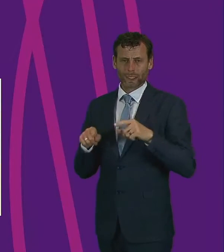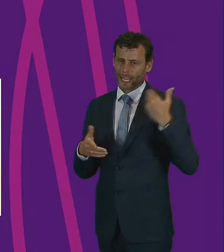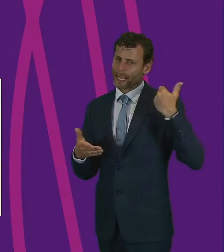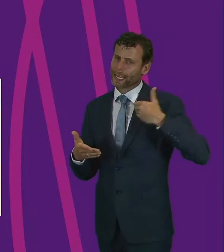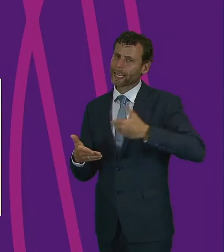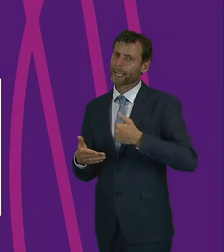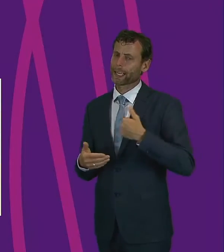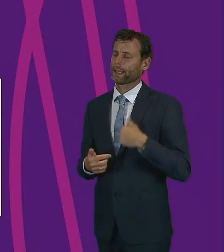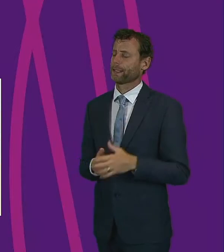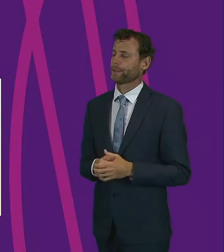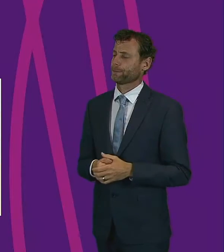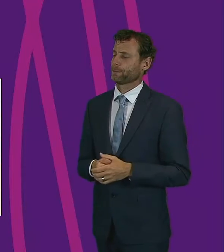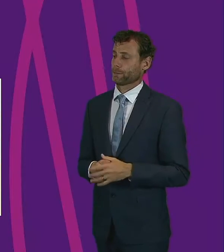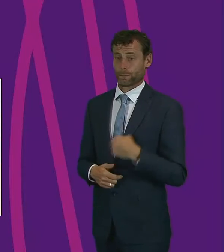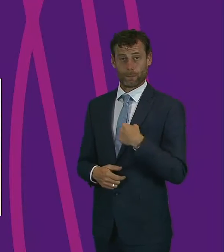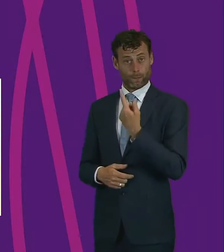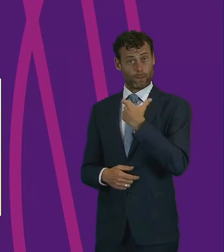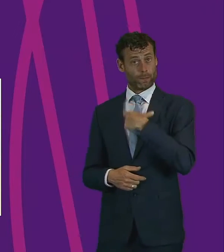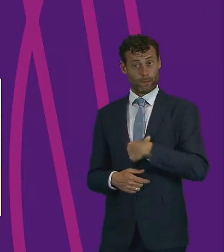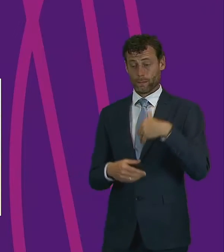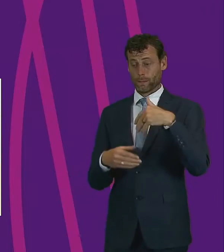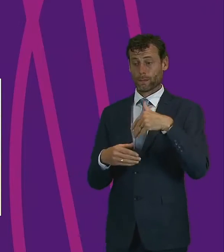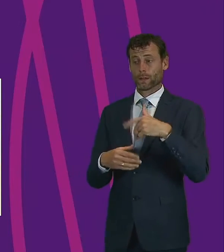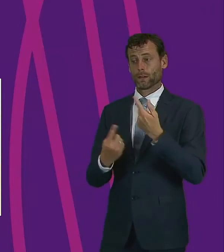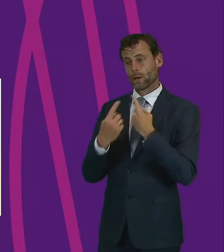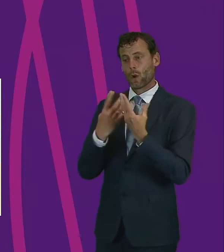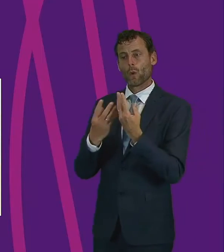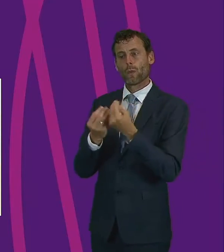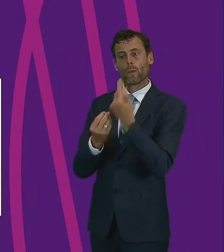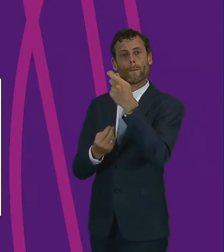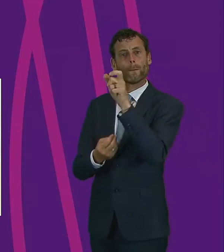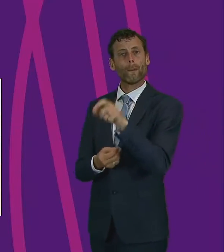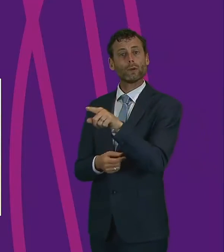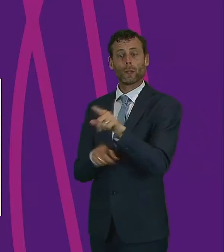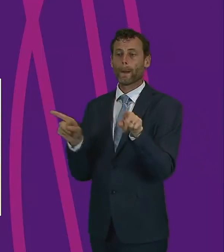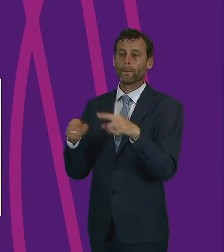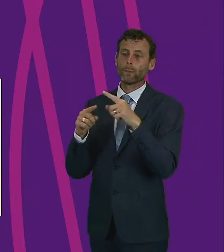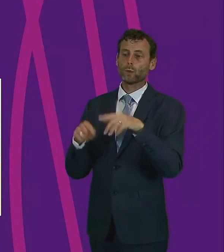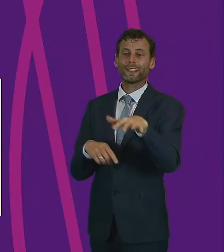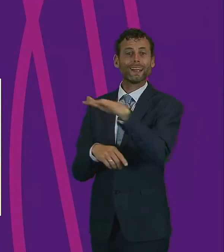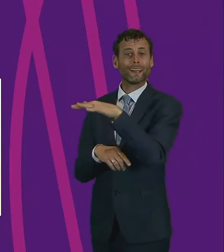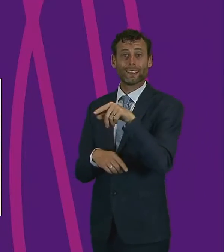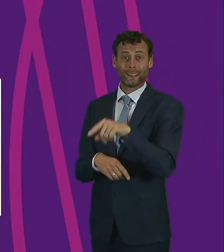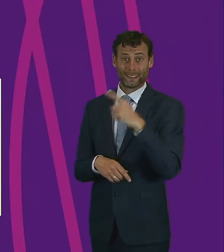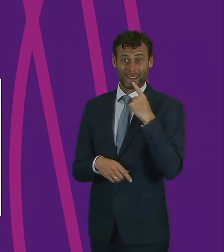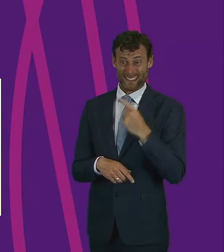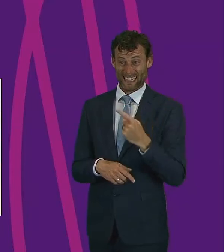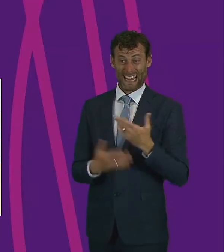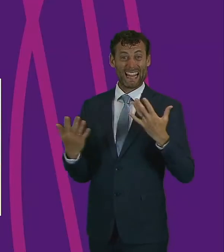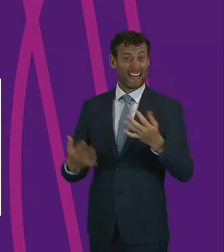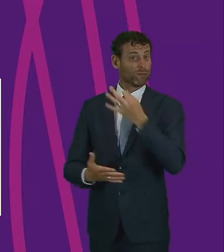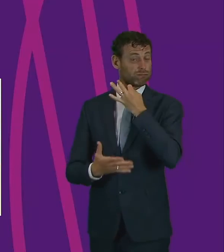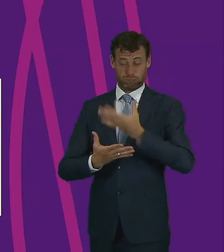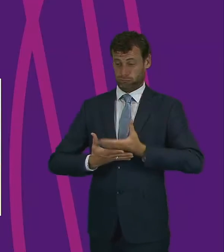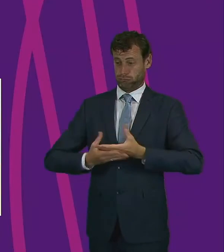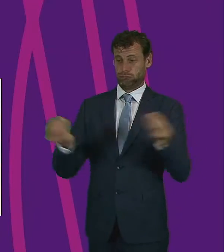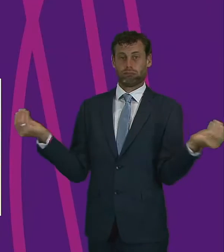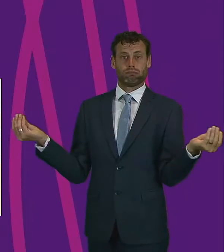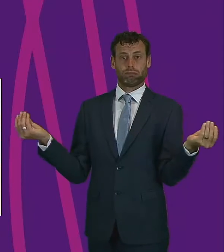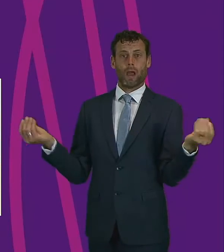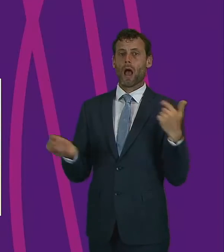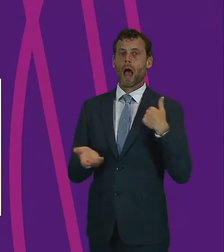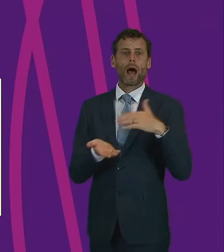As one individual within the music sector put it to me, it's an extinction level event. And I'm not talking about headline acts that come along